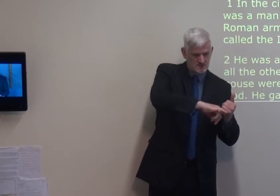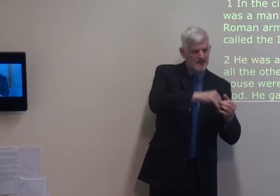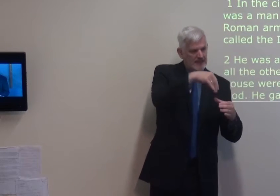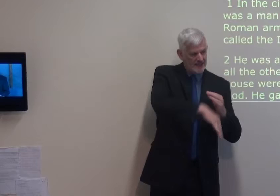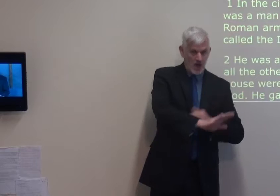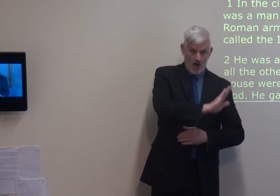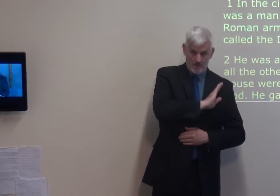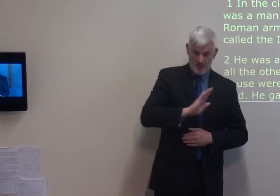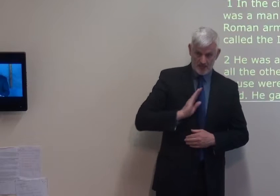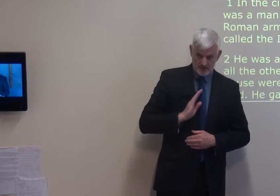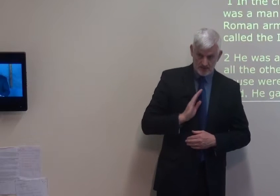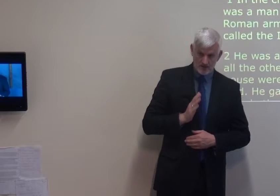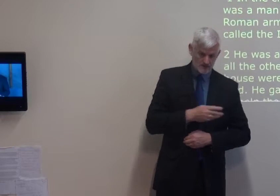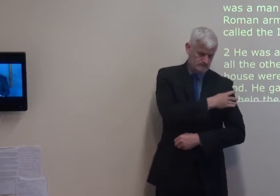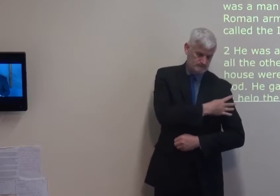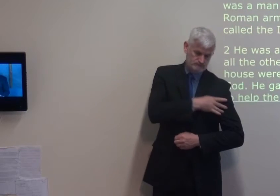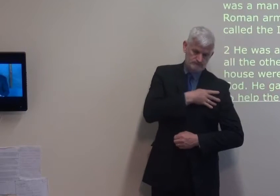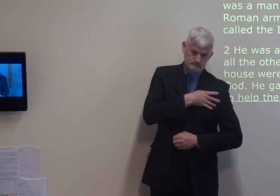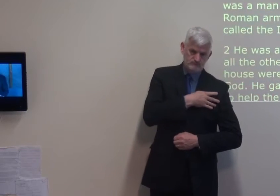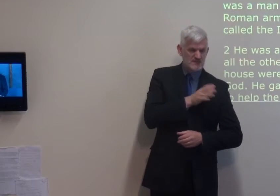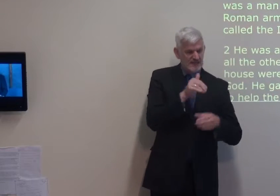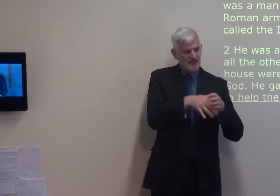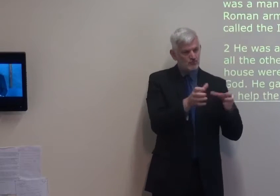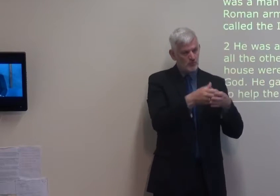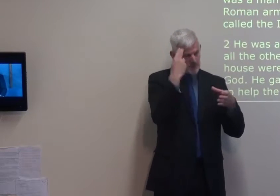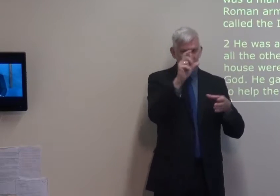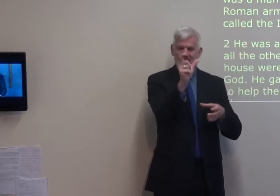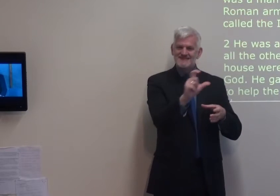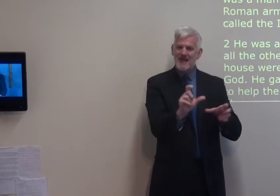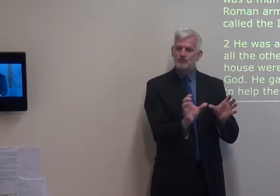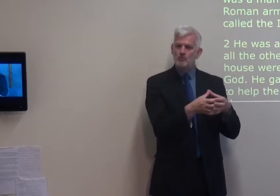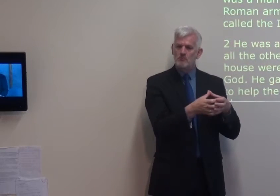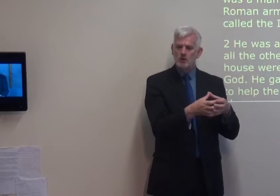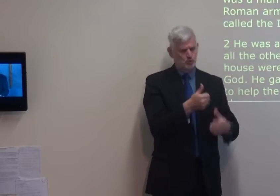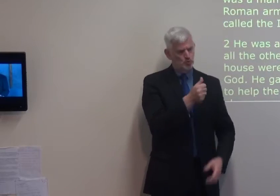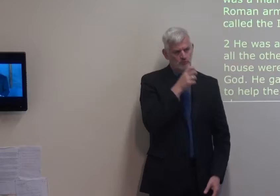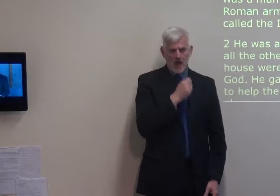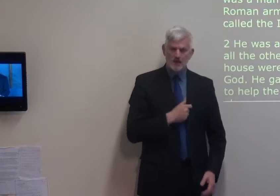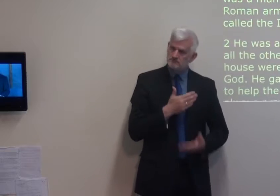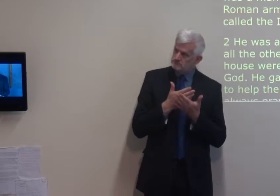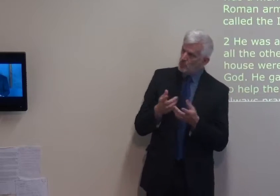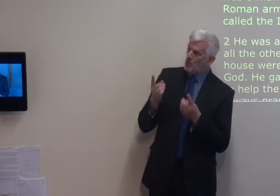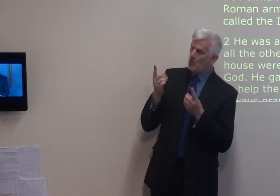the Italian band, a devout man, and one that feared God with all his